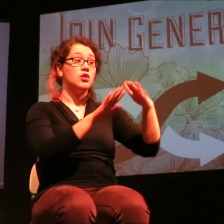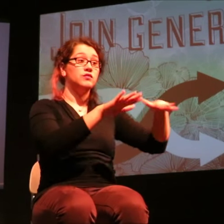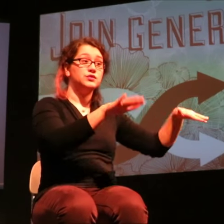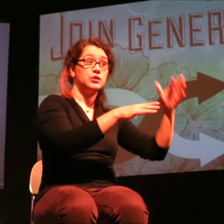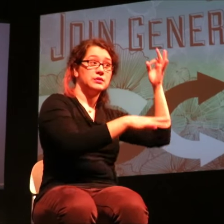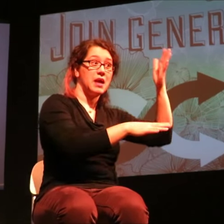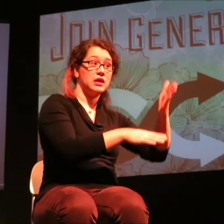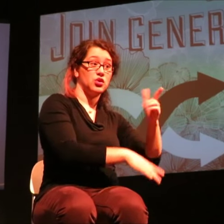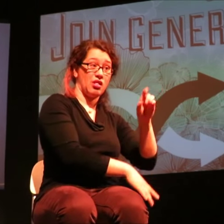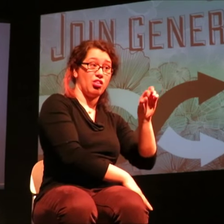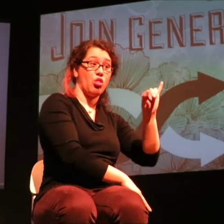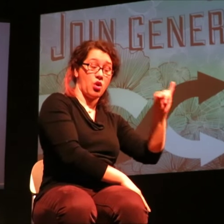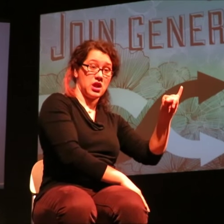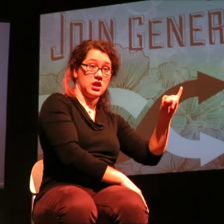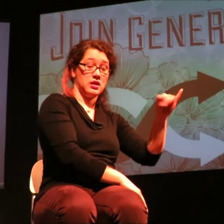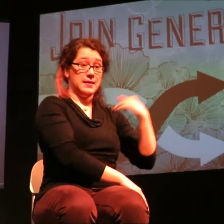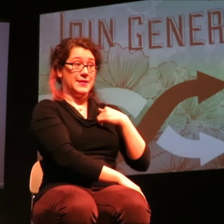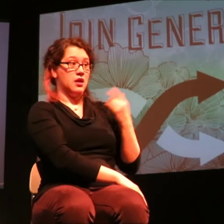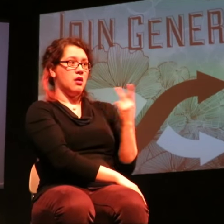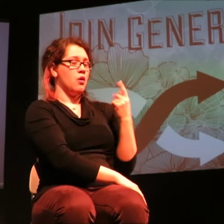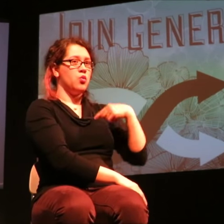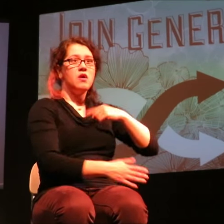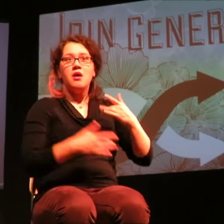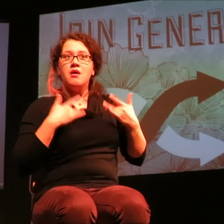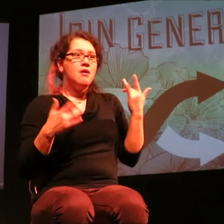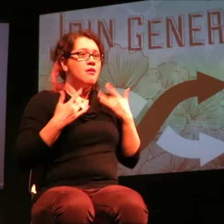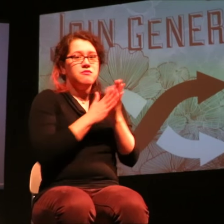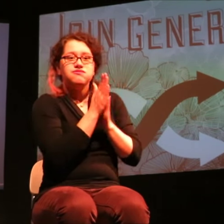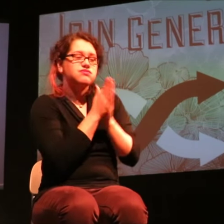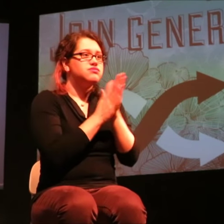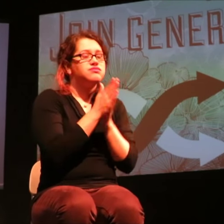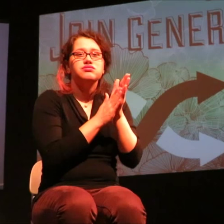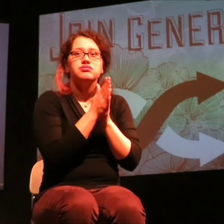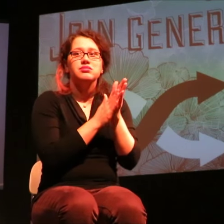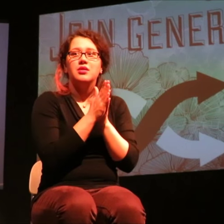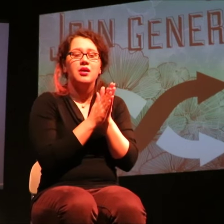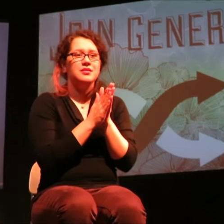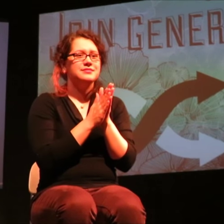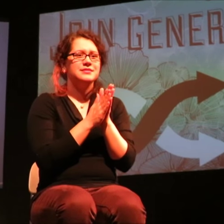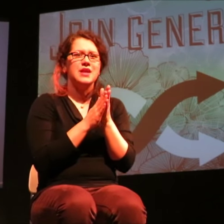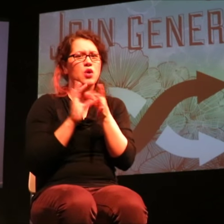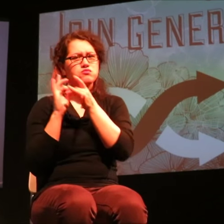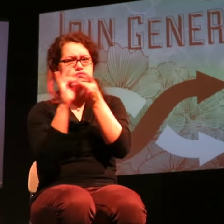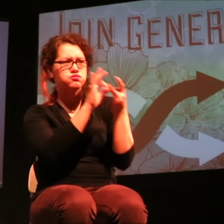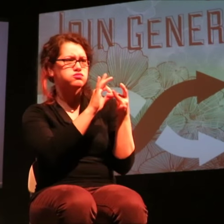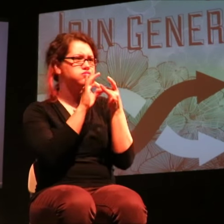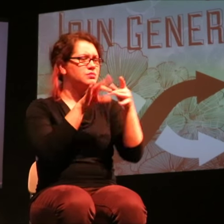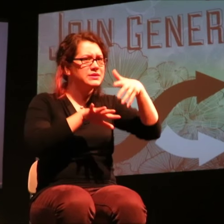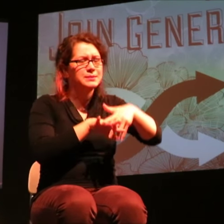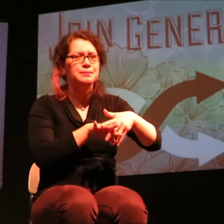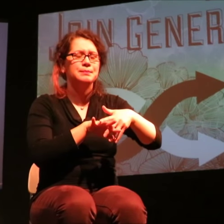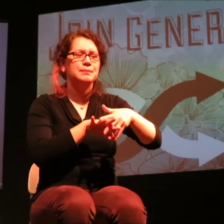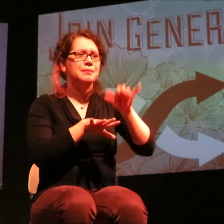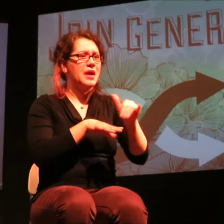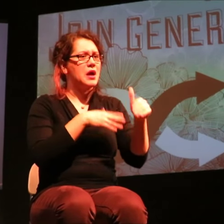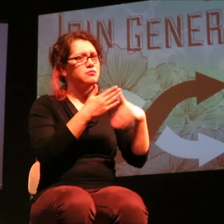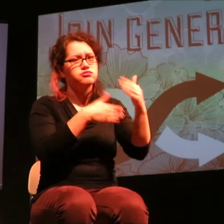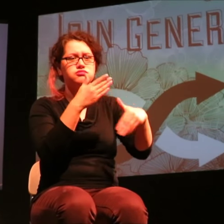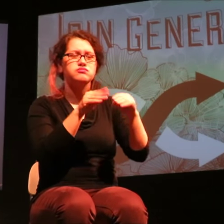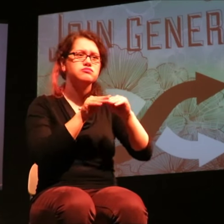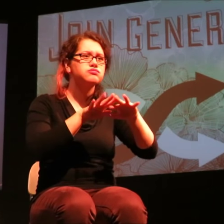and I, this is the stuff that energizes us and motivates us. This idea that deep relationships actually translates